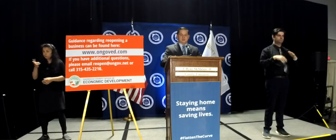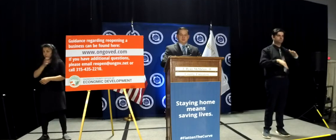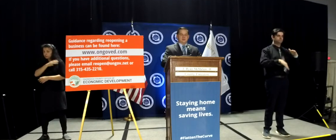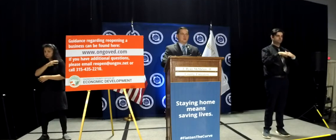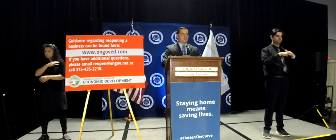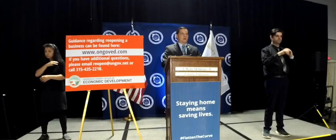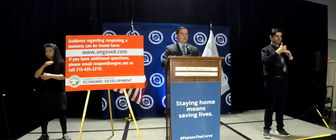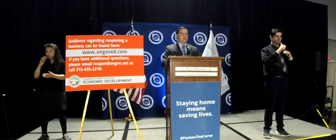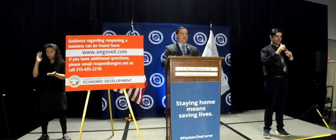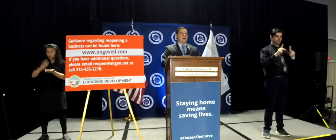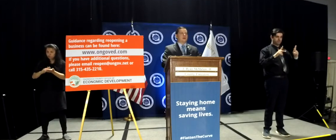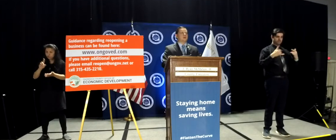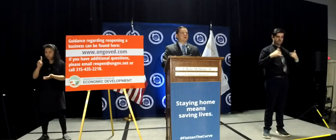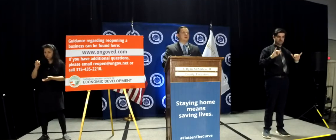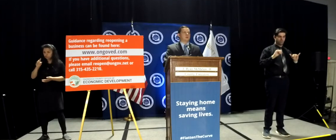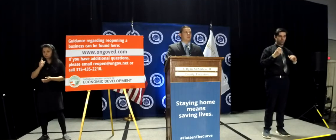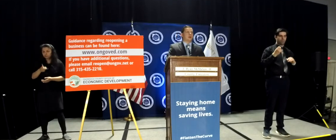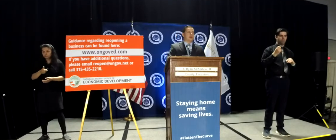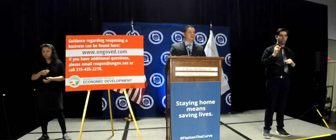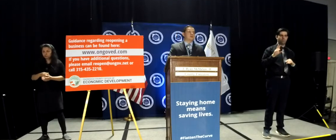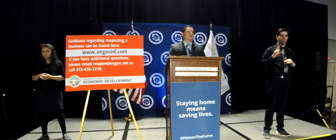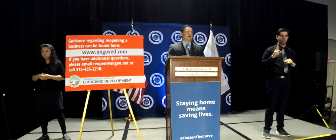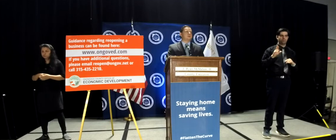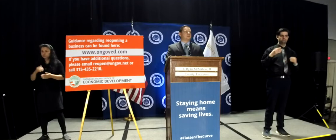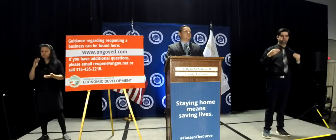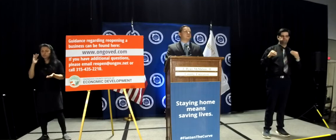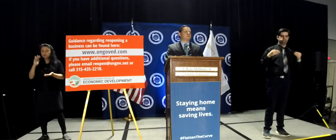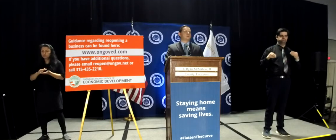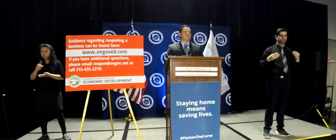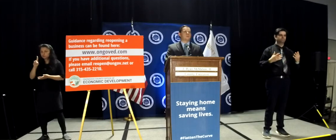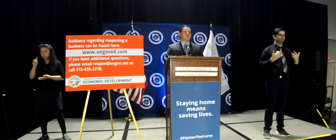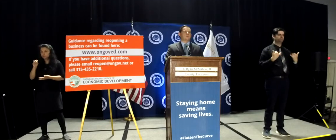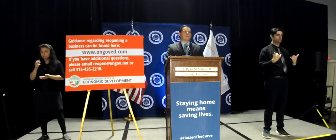that's something that the state will probably be looking at, but right now it's still 10.